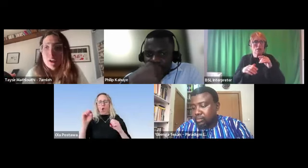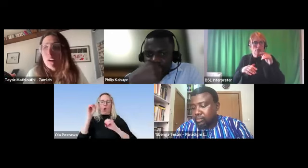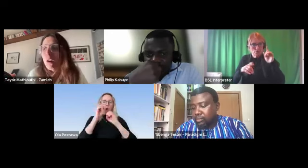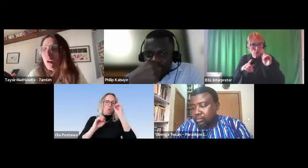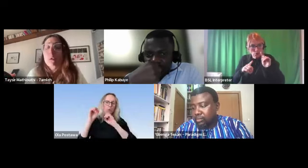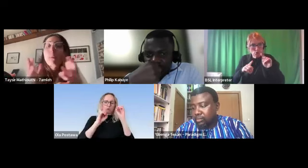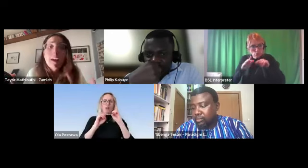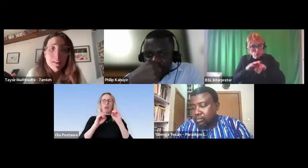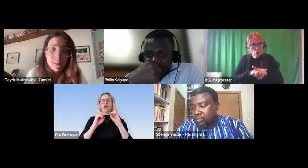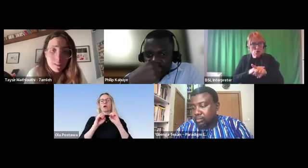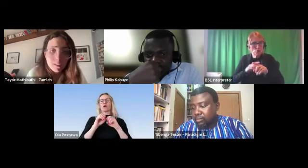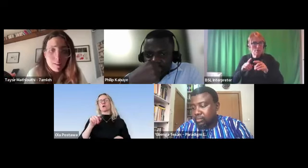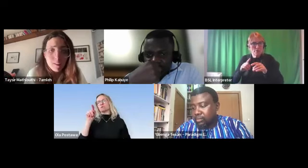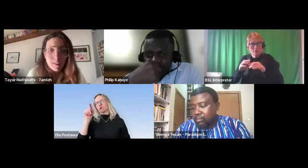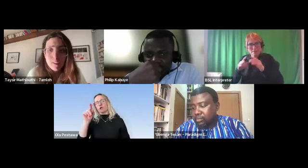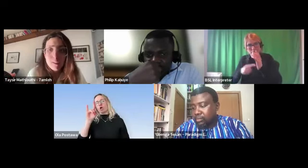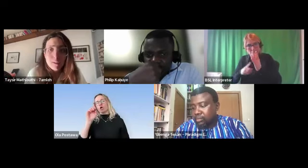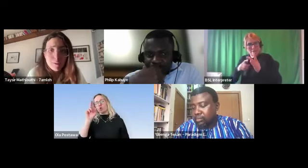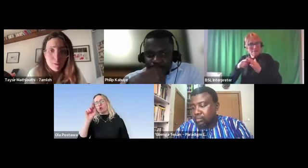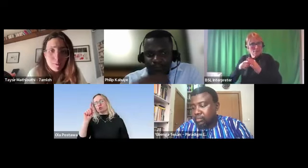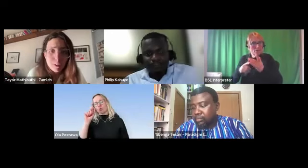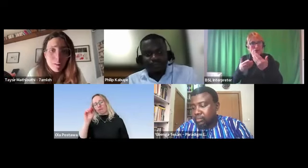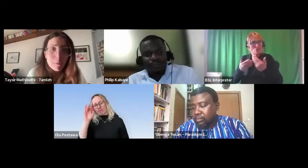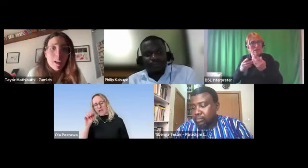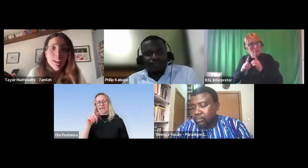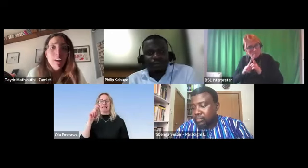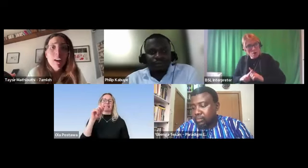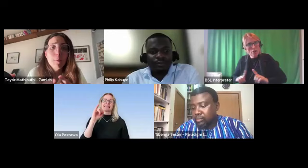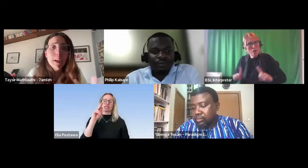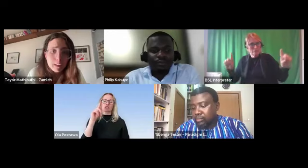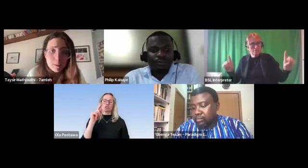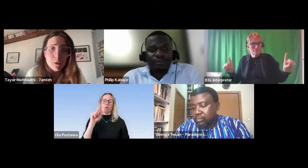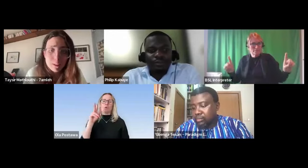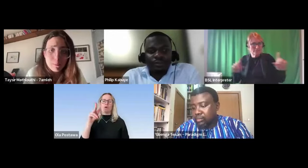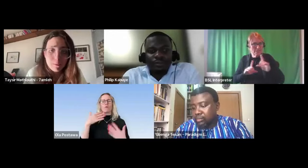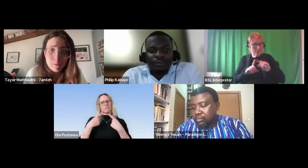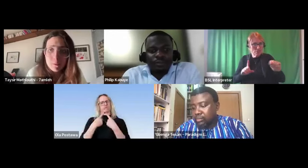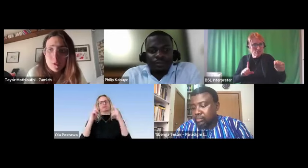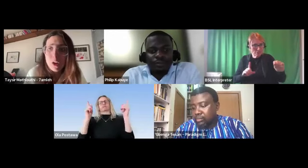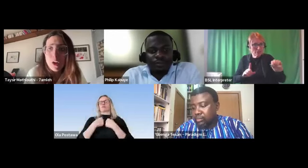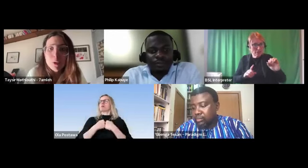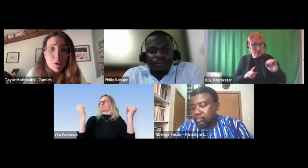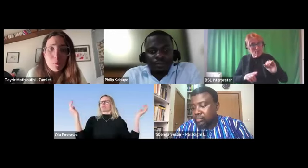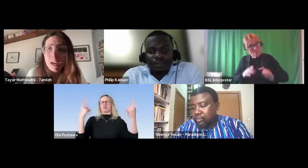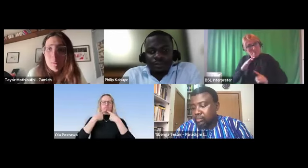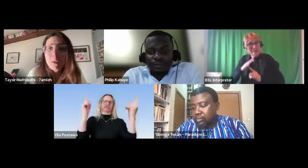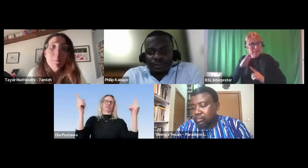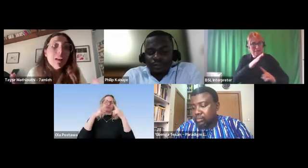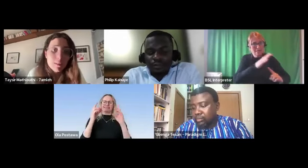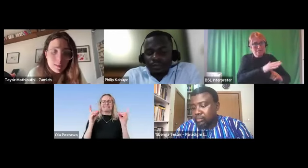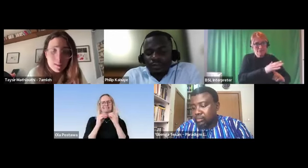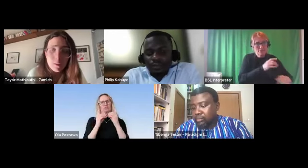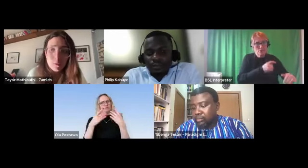X, TikTok, are monopolizing the digital realm and are the main social media platforms used